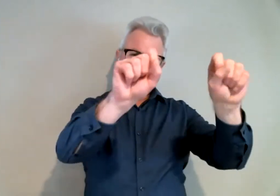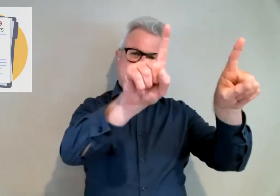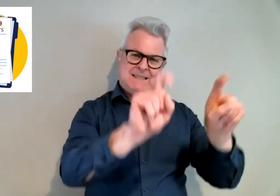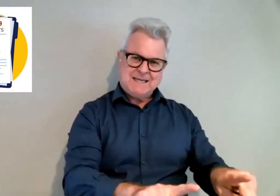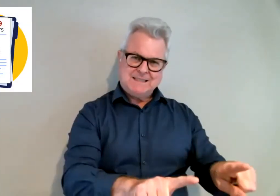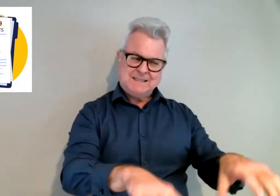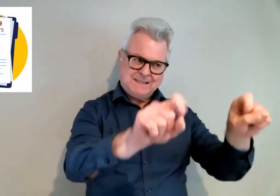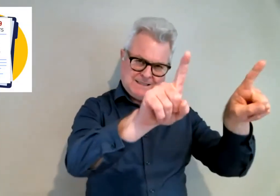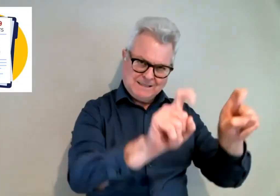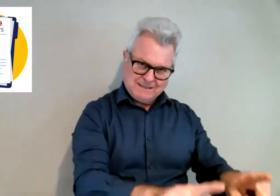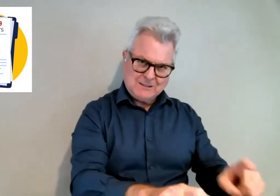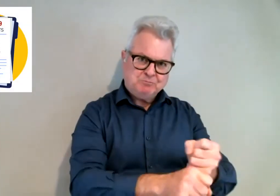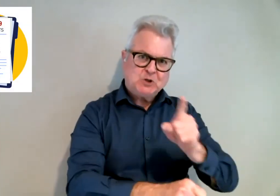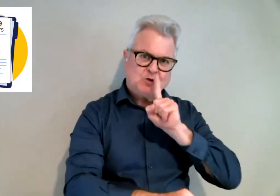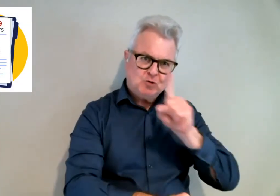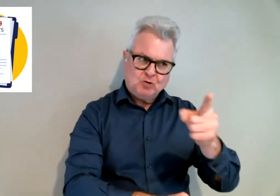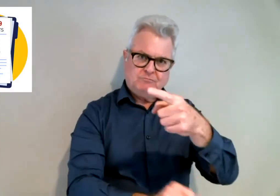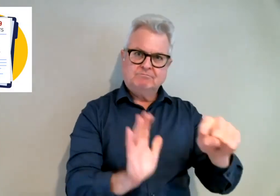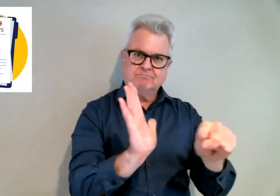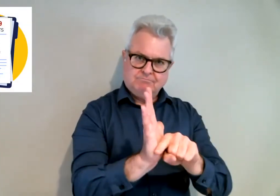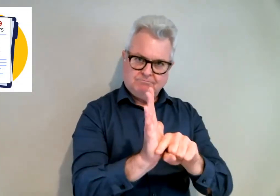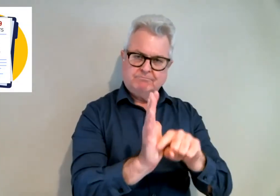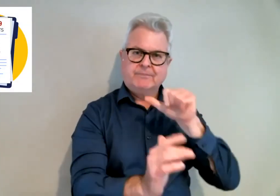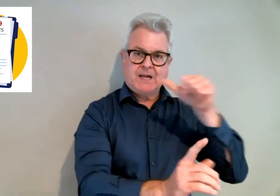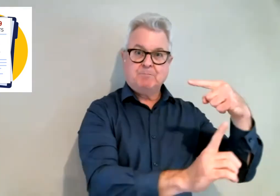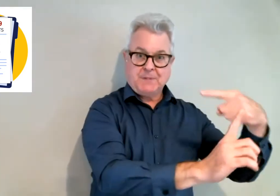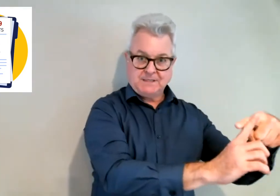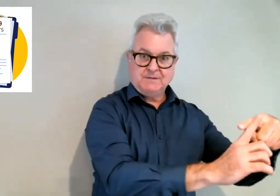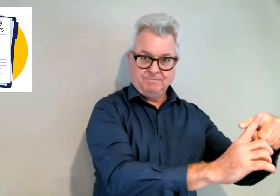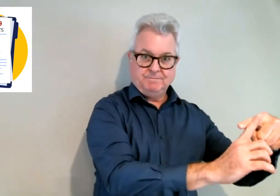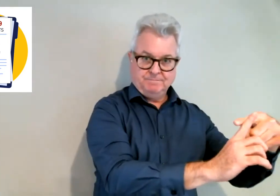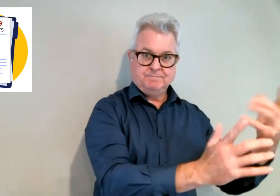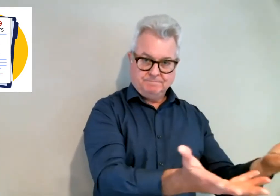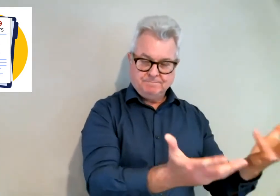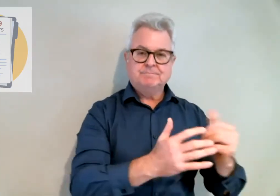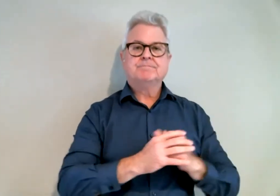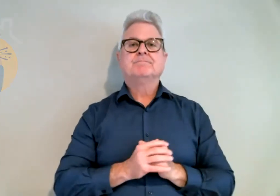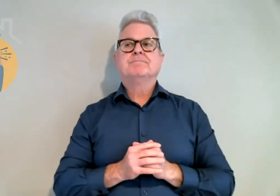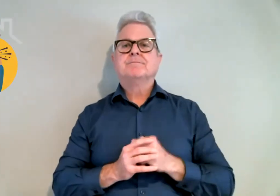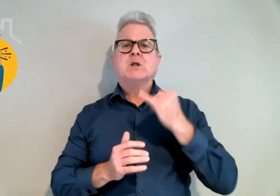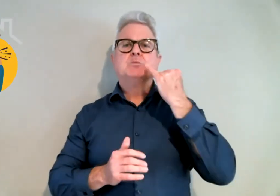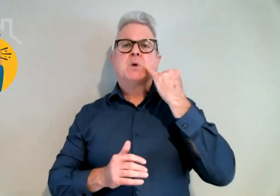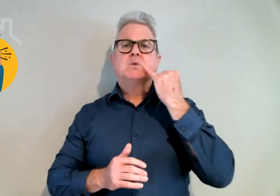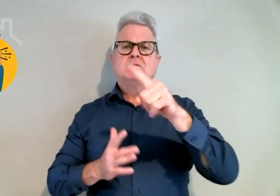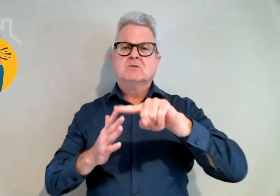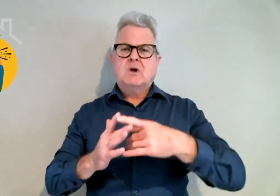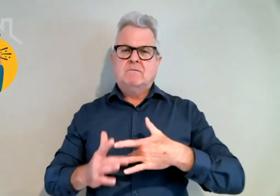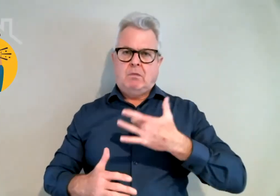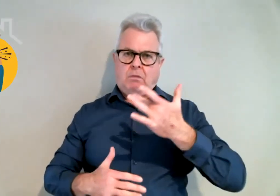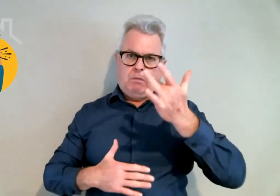day, you should go get tested to ensure, in fact, to find out if you are positive or